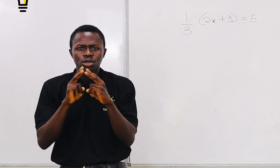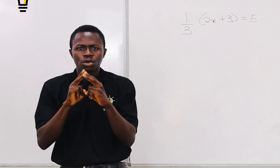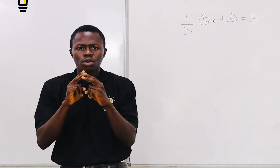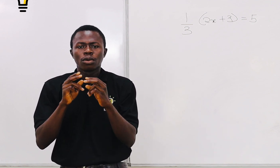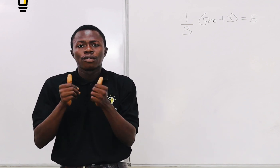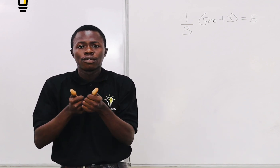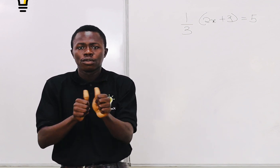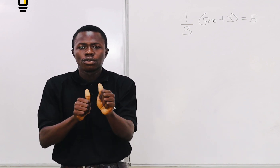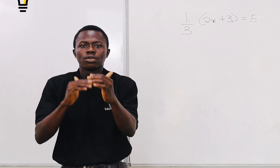So